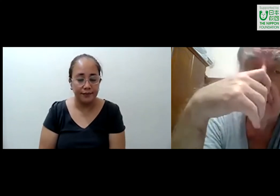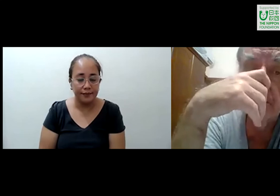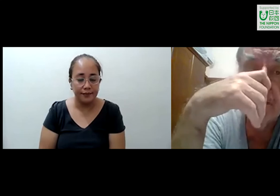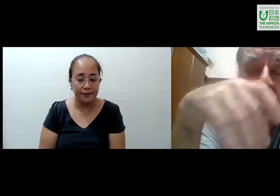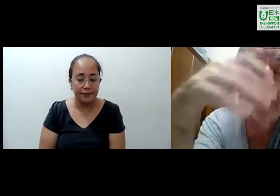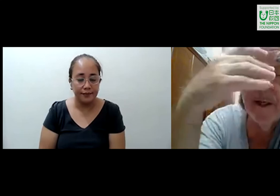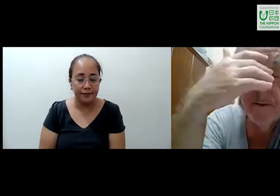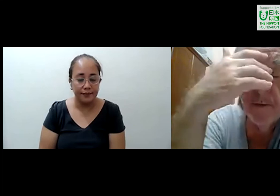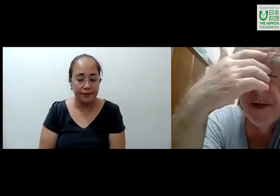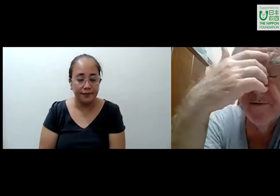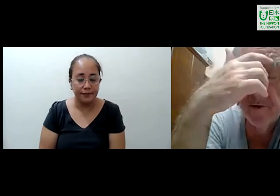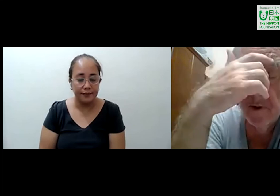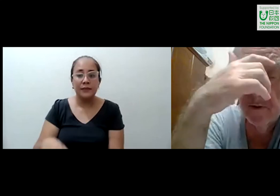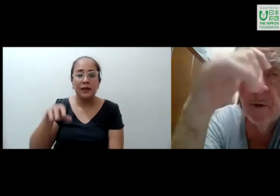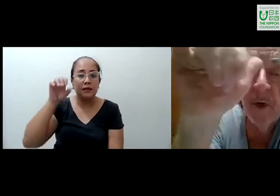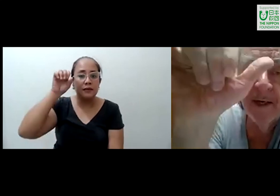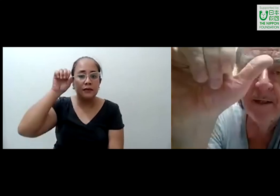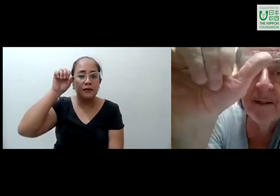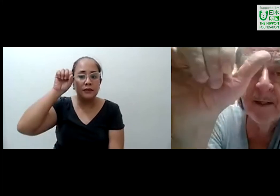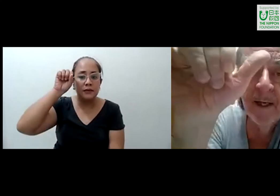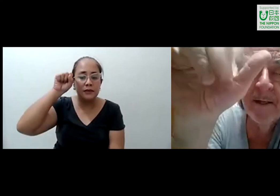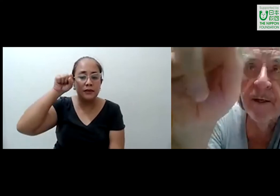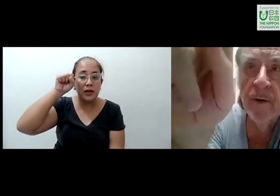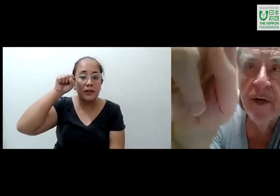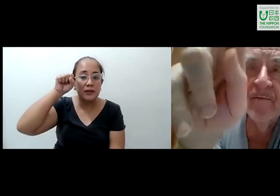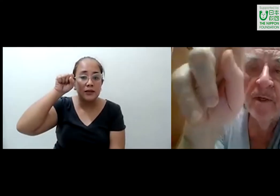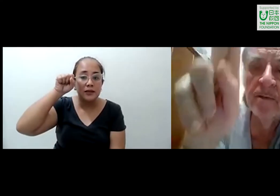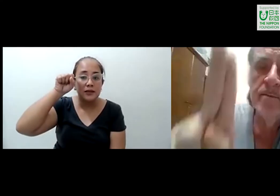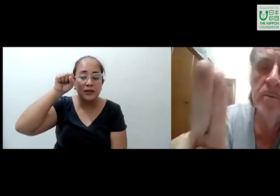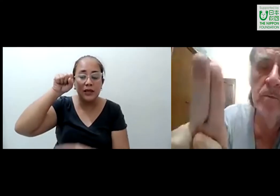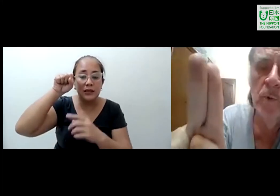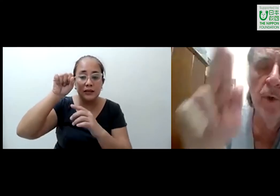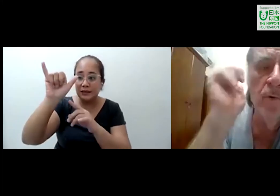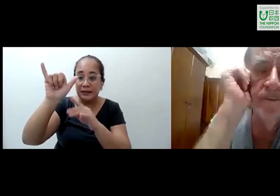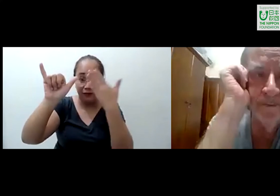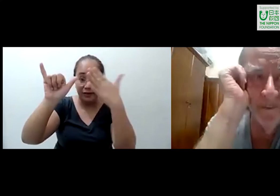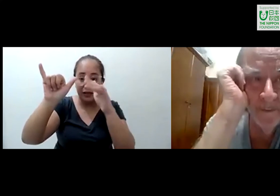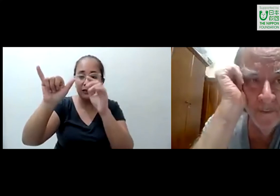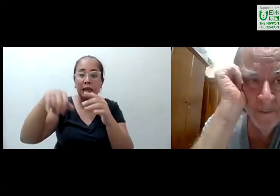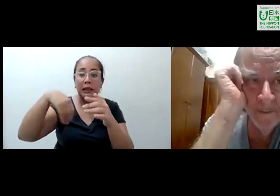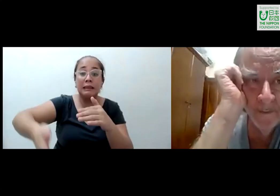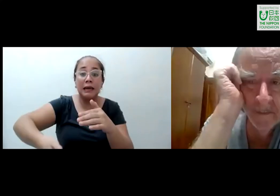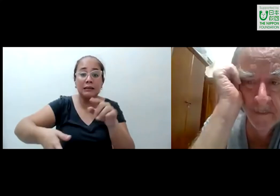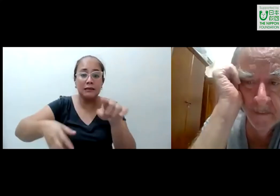Let's take a look, Shock, at the next one after the Y. I think you have U.